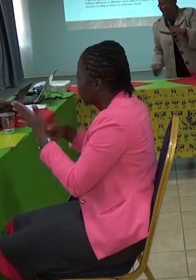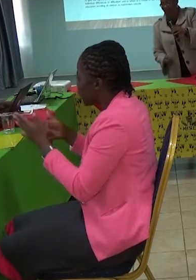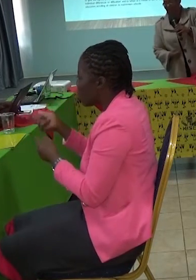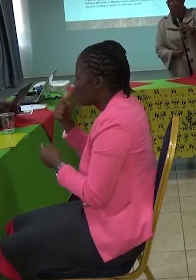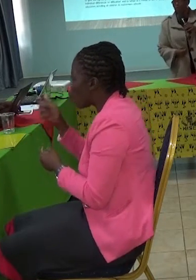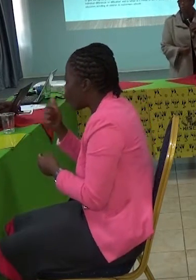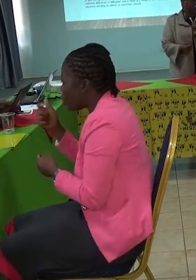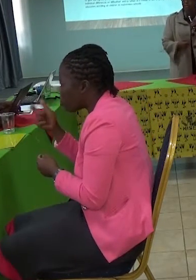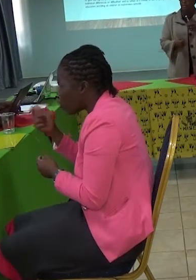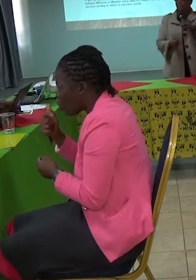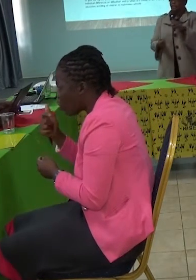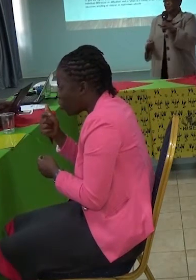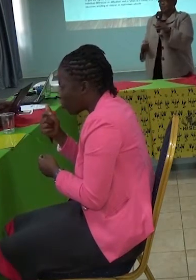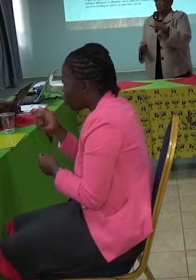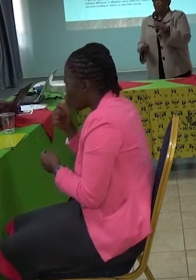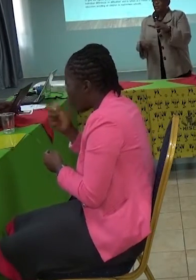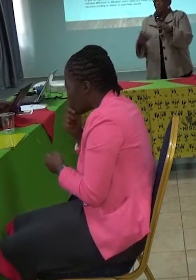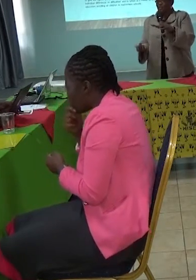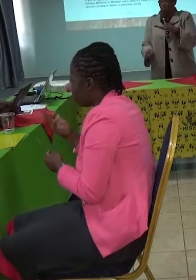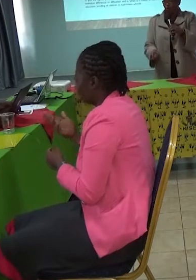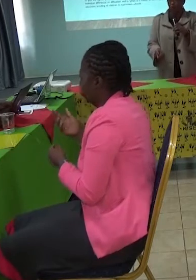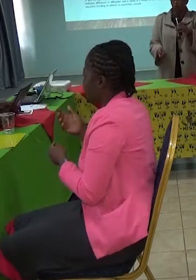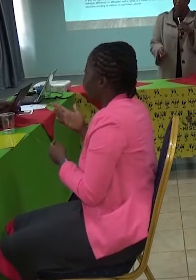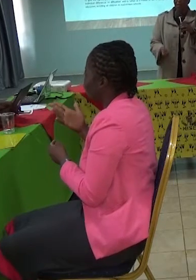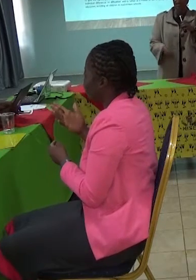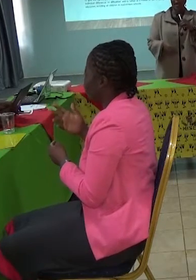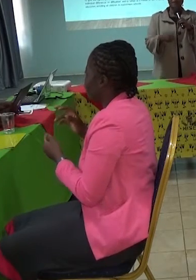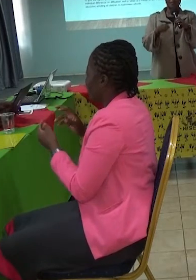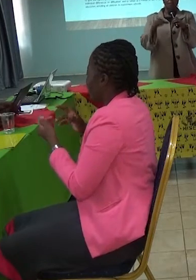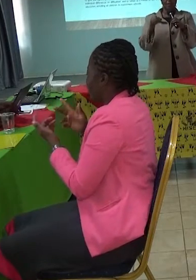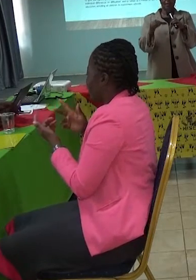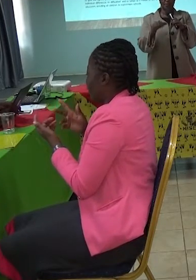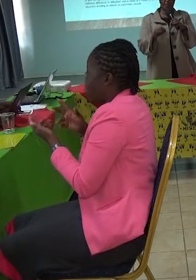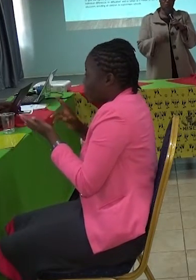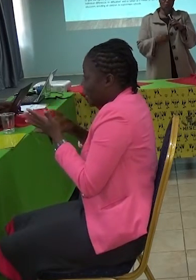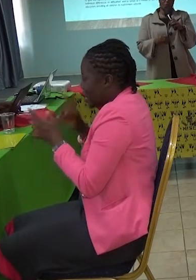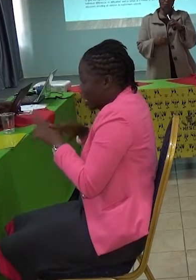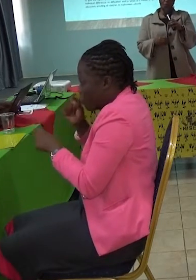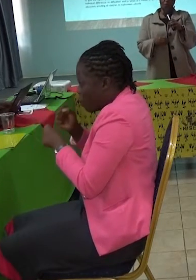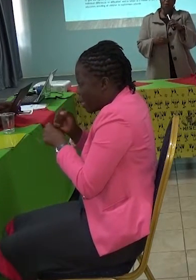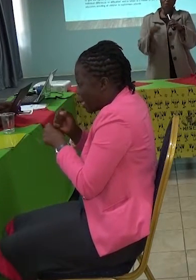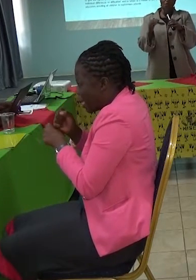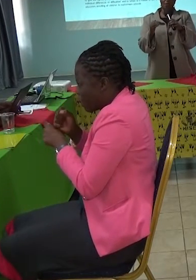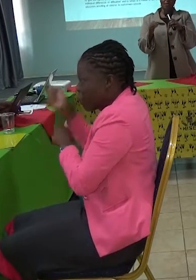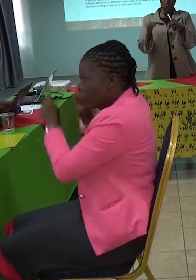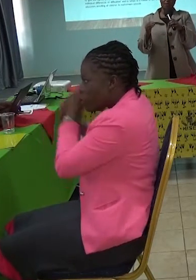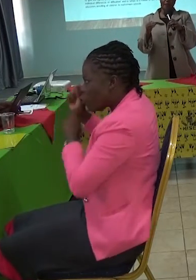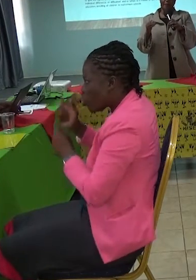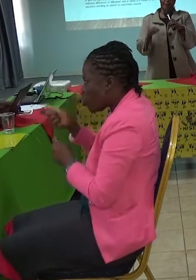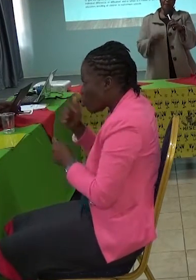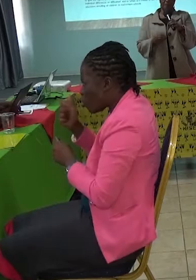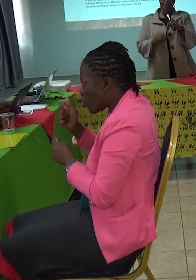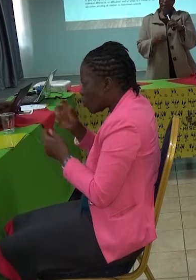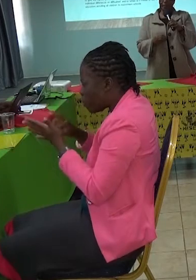mother tongue. Arika, what do you call it in Kings? You still call it Nyoyo. And when you make the traditional Nyoyo, you don't just use